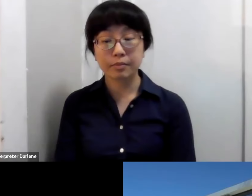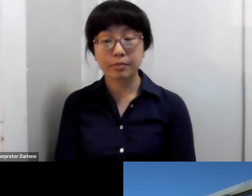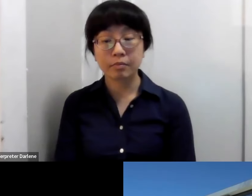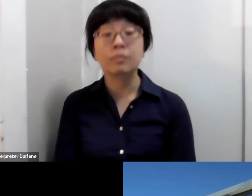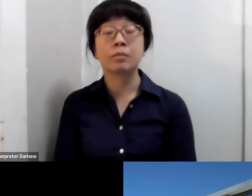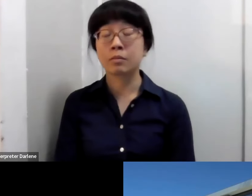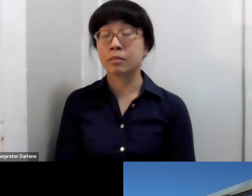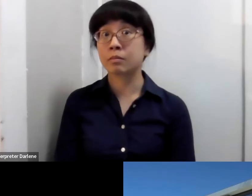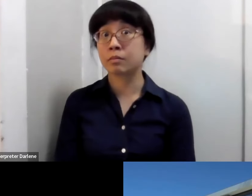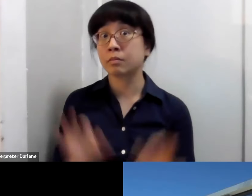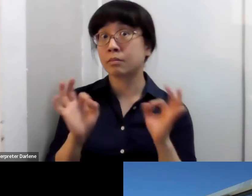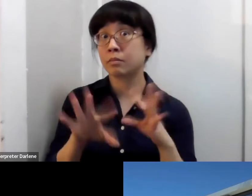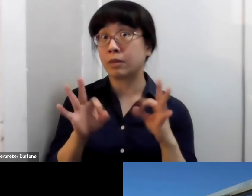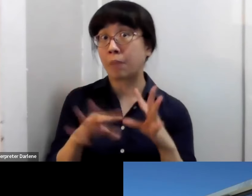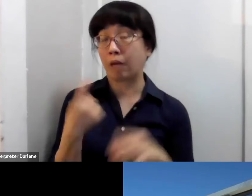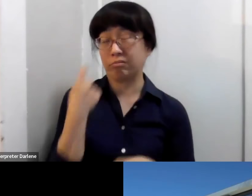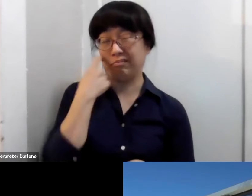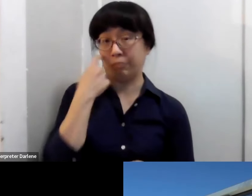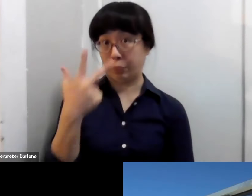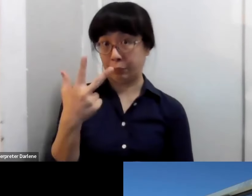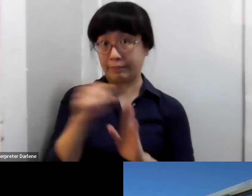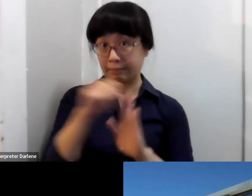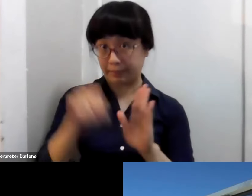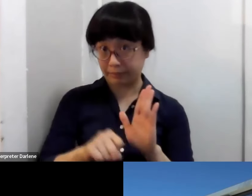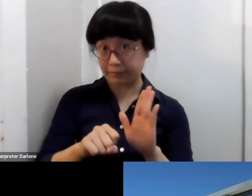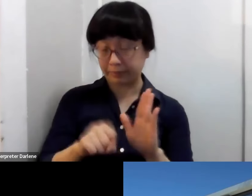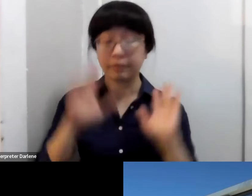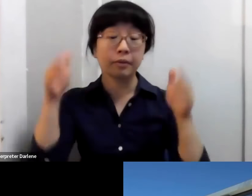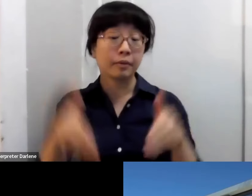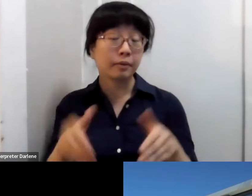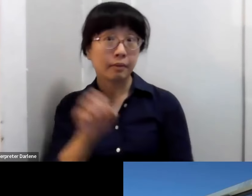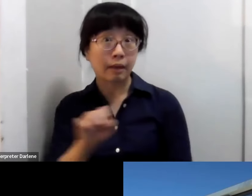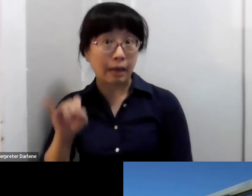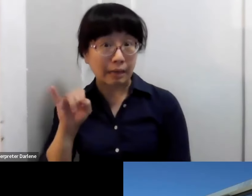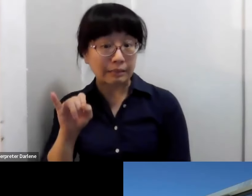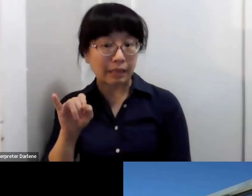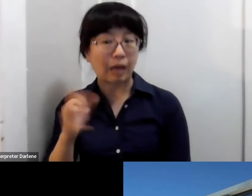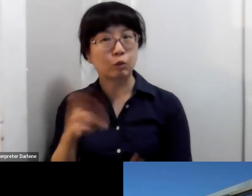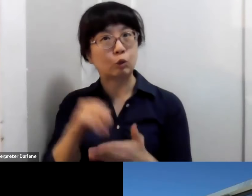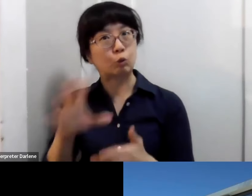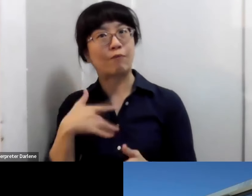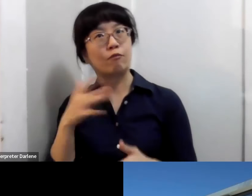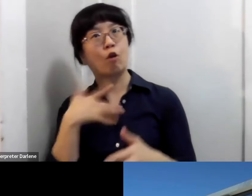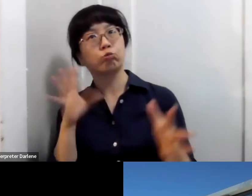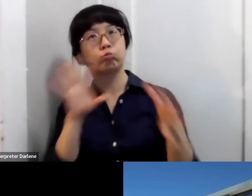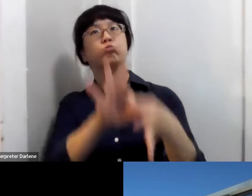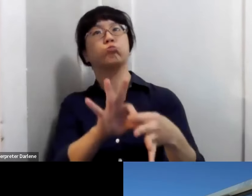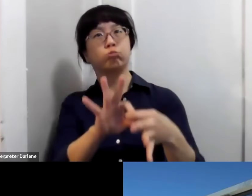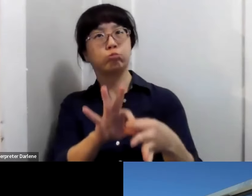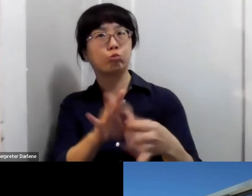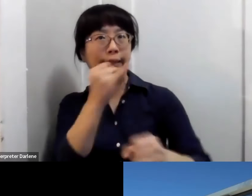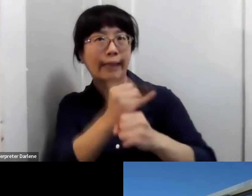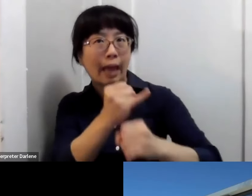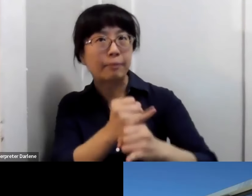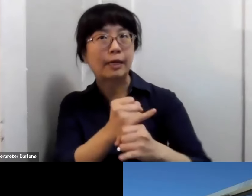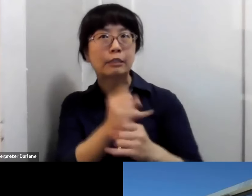gotten, especially in the past 3 semesters, has been focused on SI being a way for students to feel connected to campus, actually being able to make